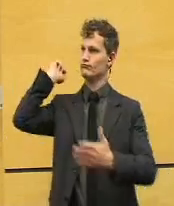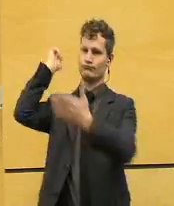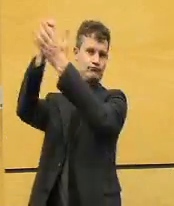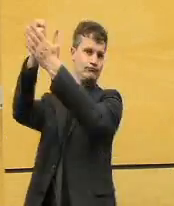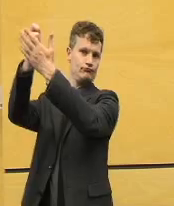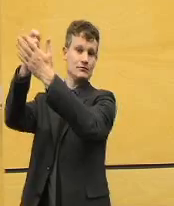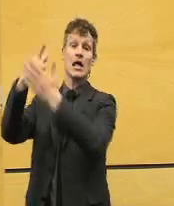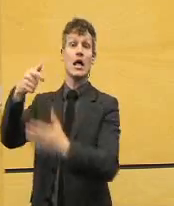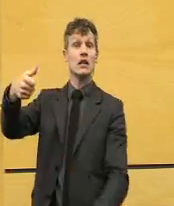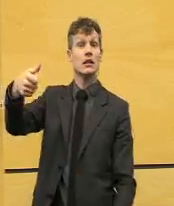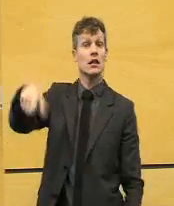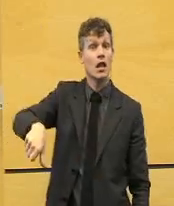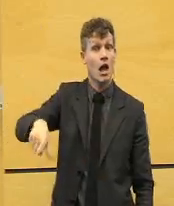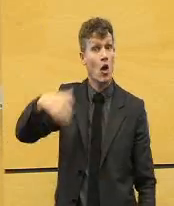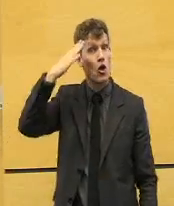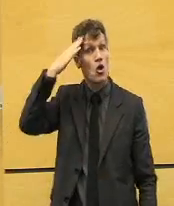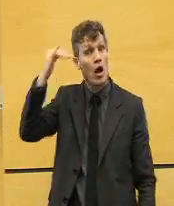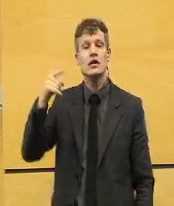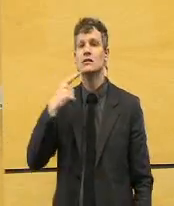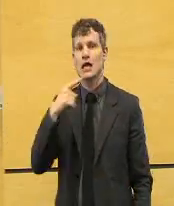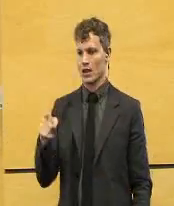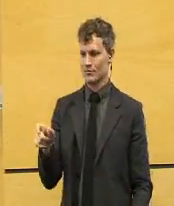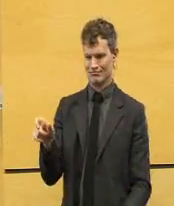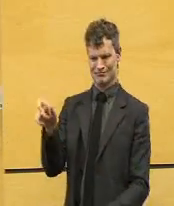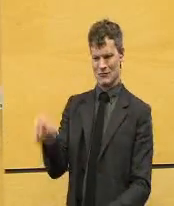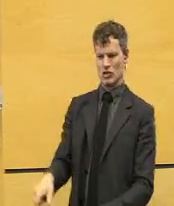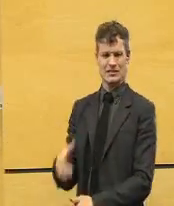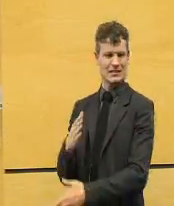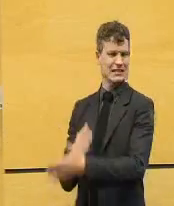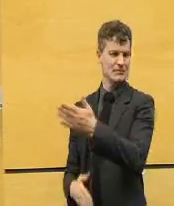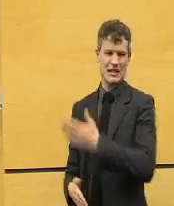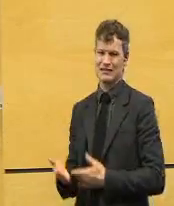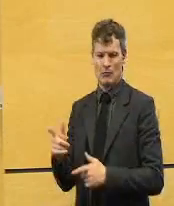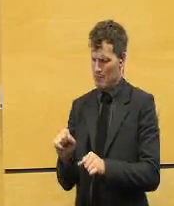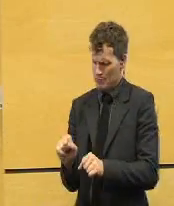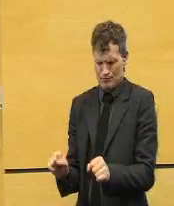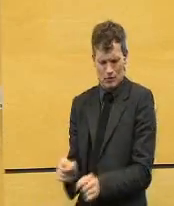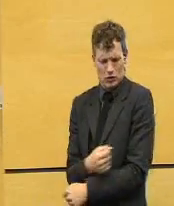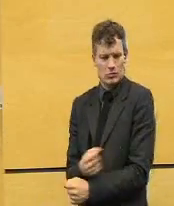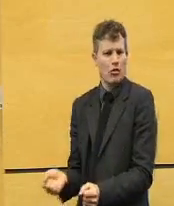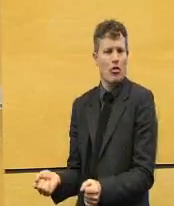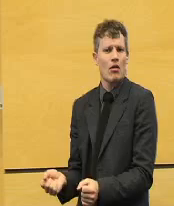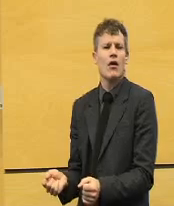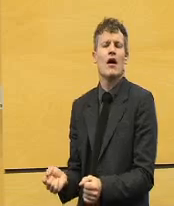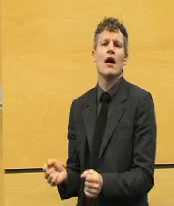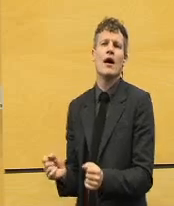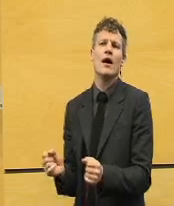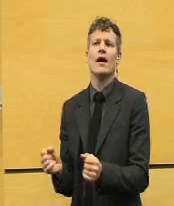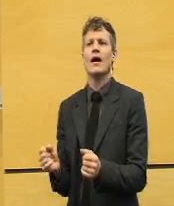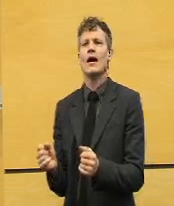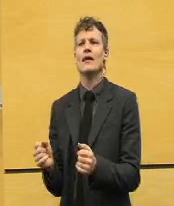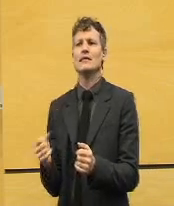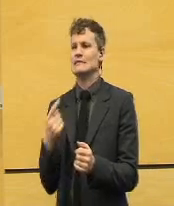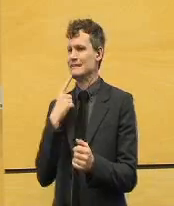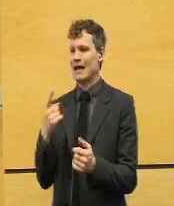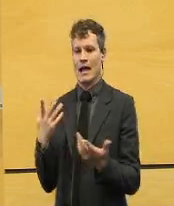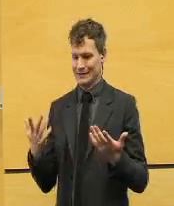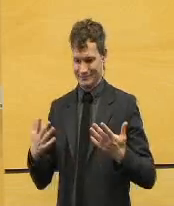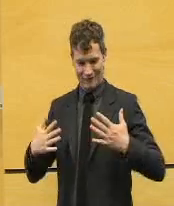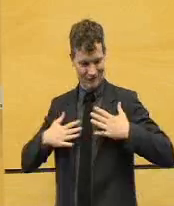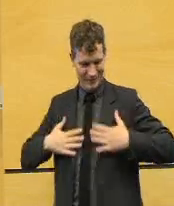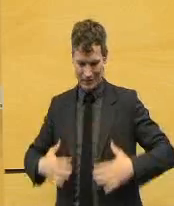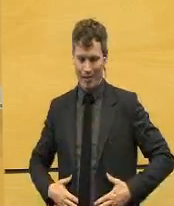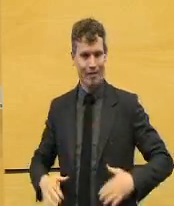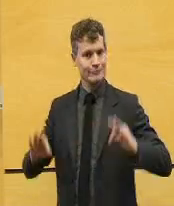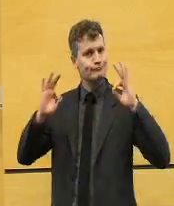ground that person with disability is not qualified as so-called with imperfect physical